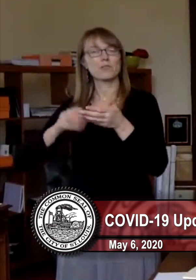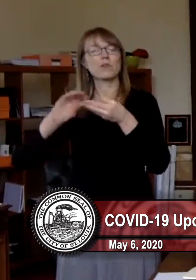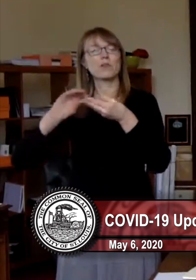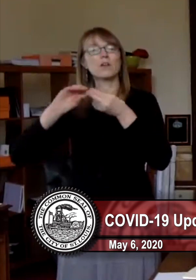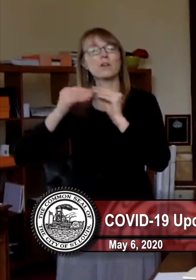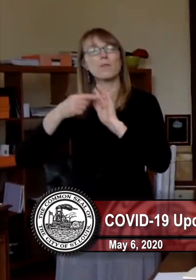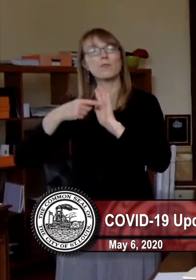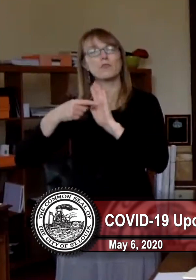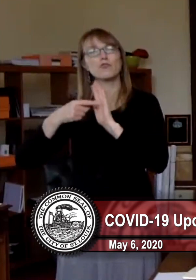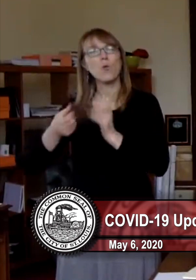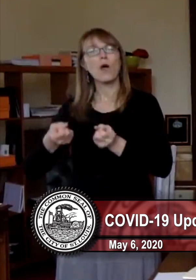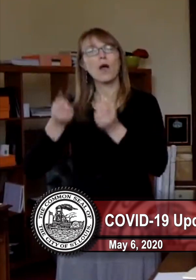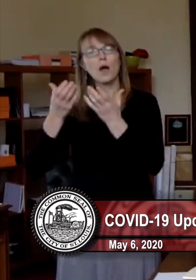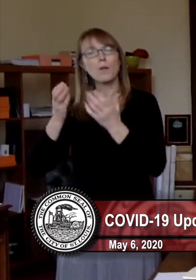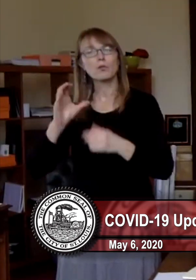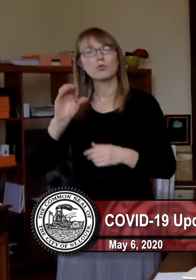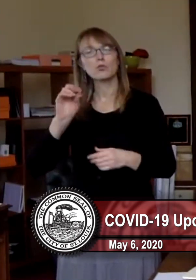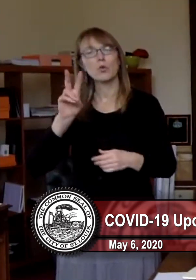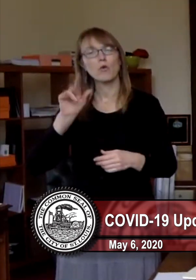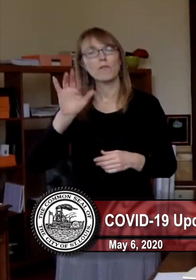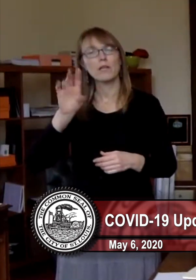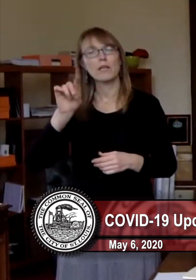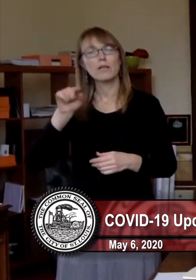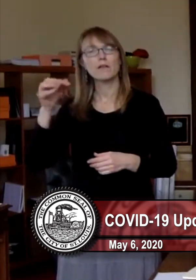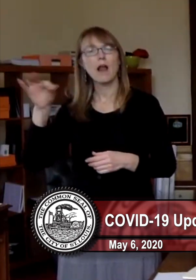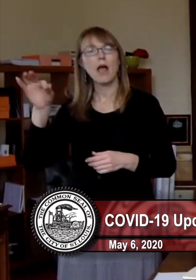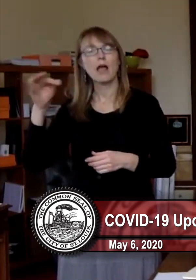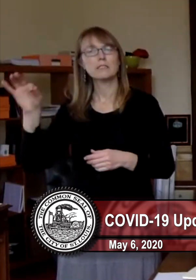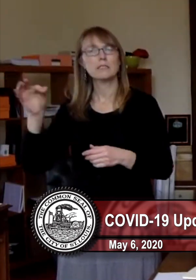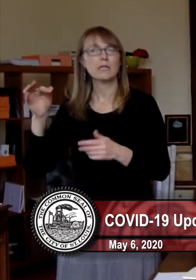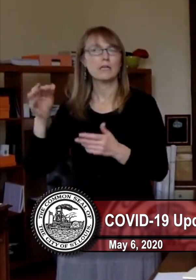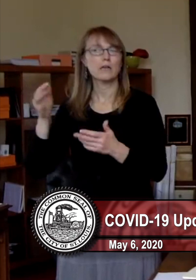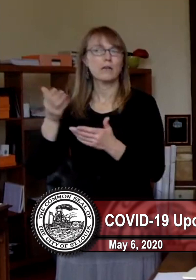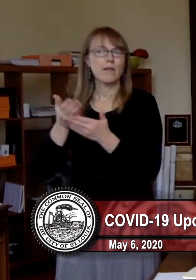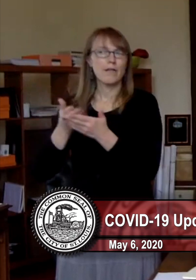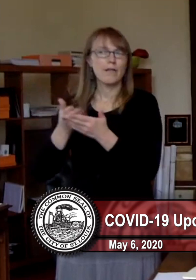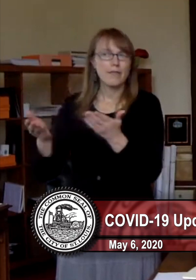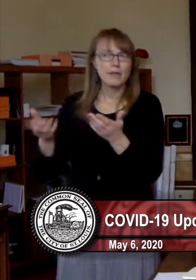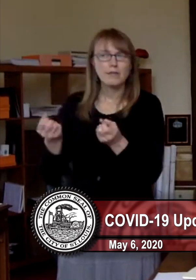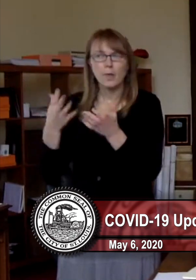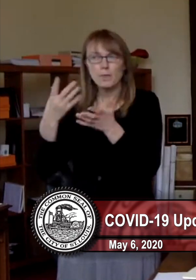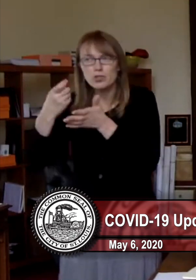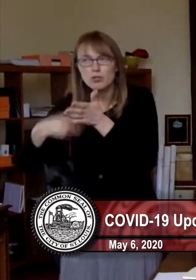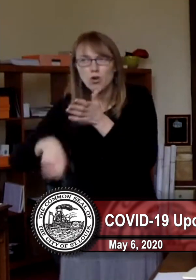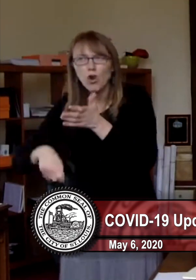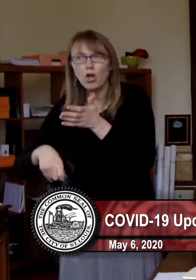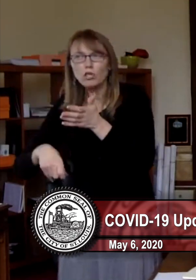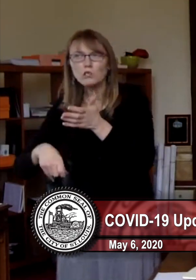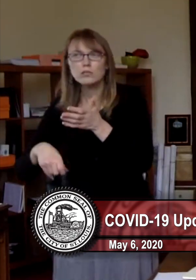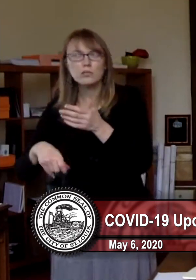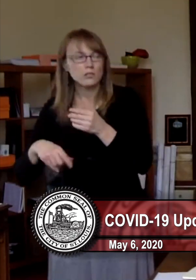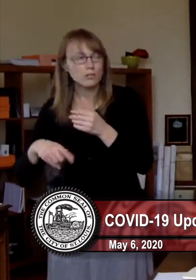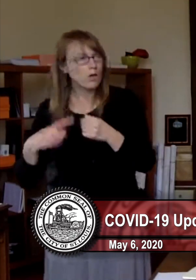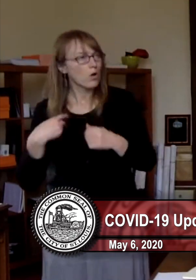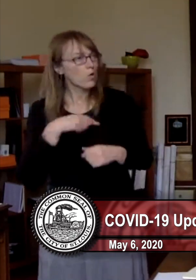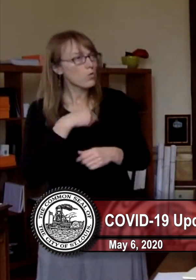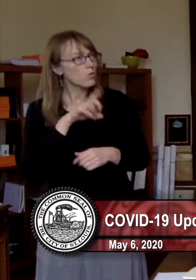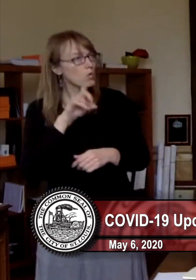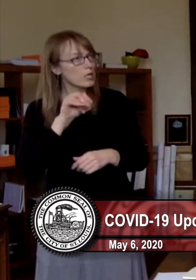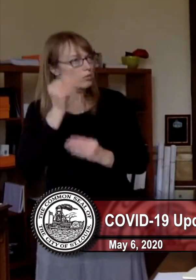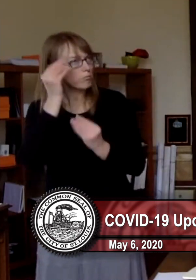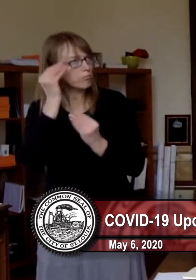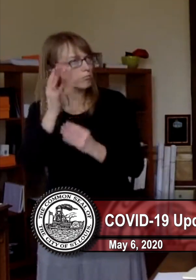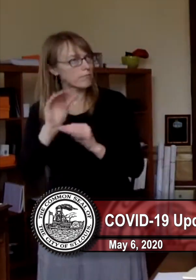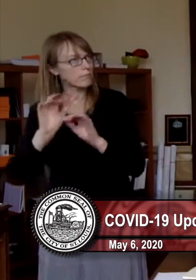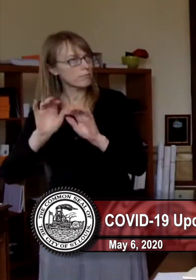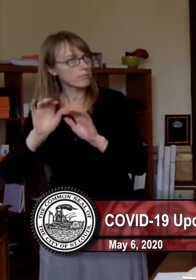recently updated it, didn't we? I think the last update was through April 12th. It's probably due for a refresher. Okay. All